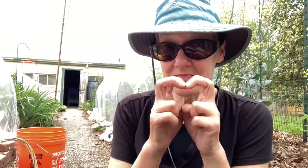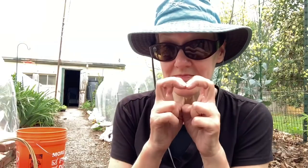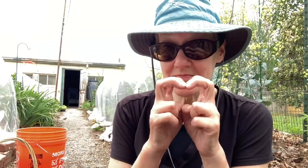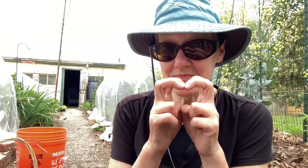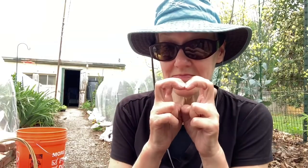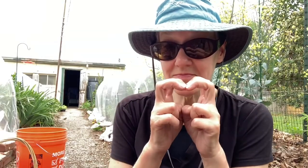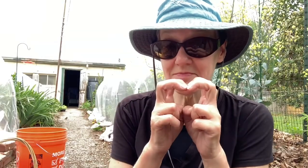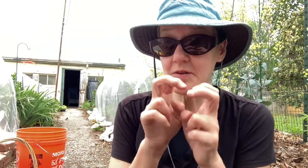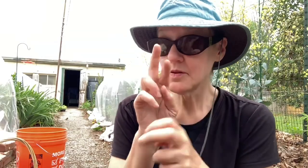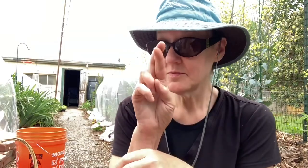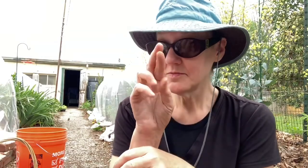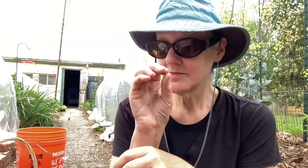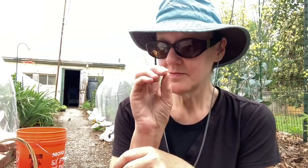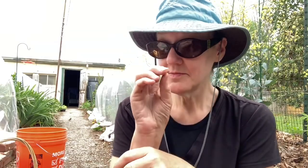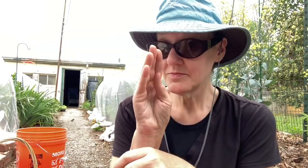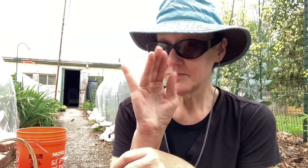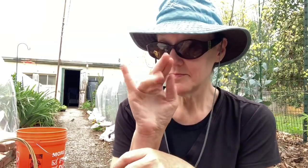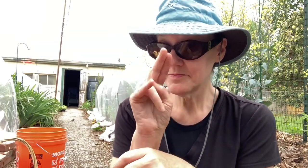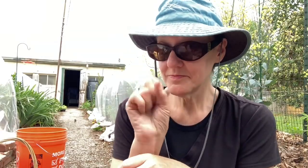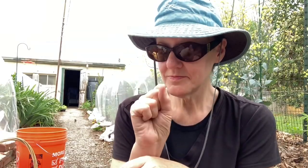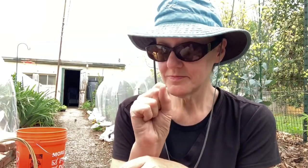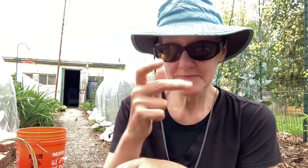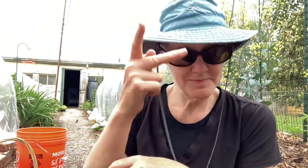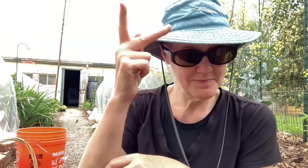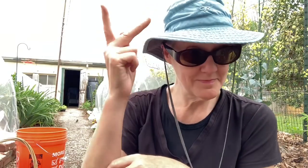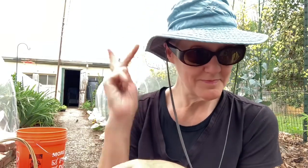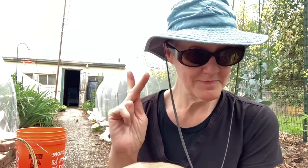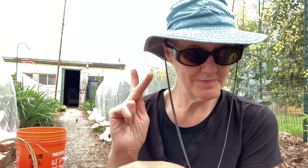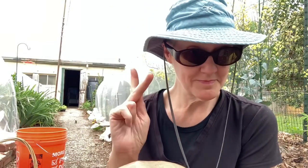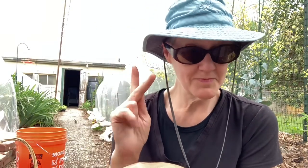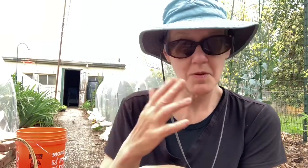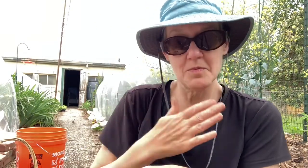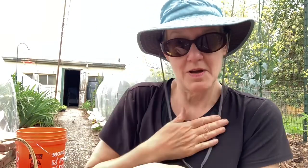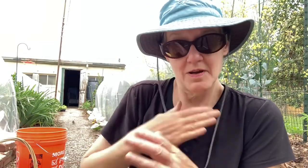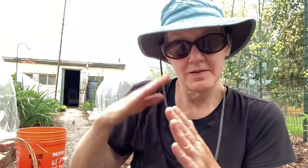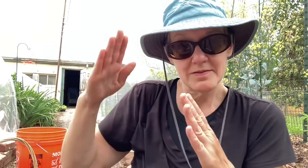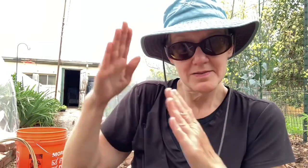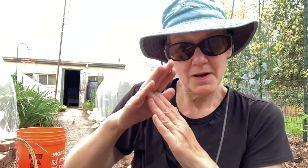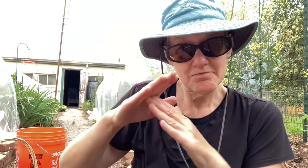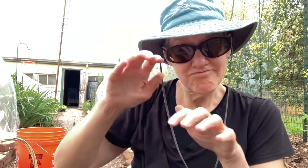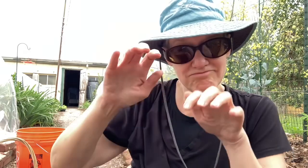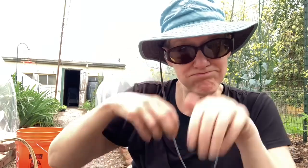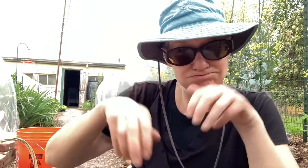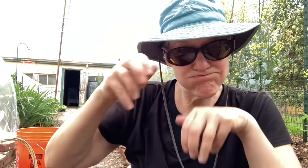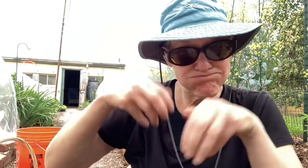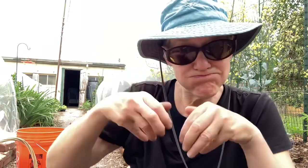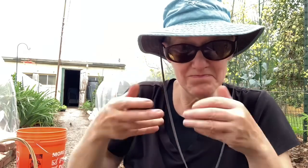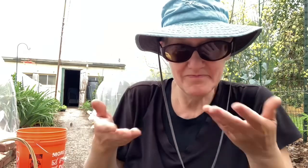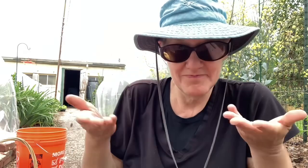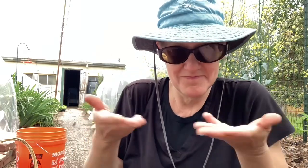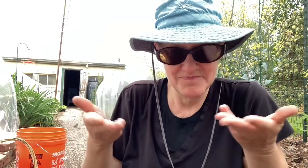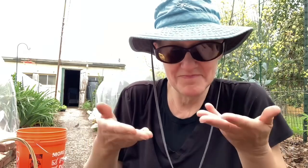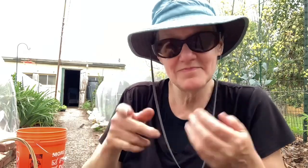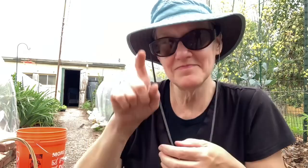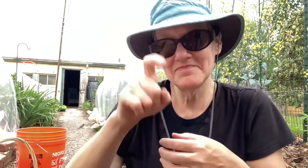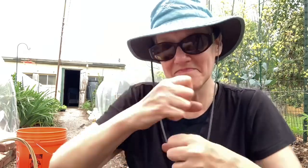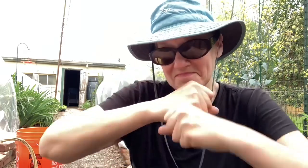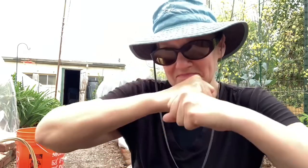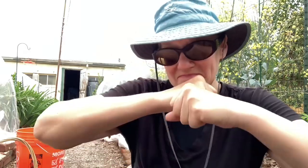Squirrels, robins, and skunks are the biggest diggers in my garden.